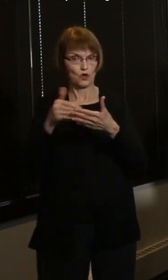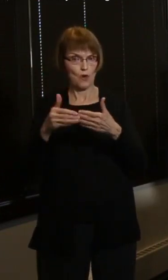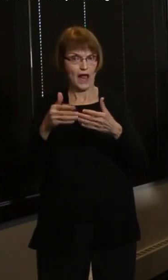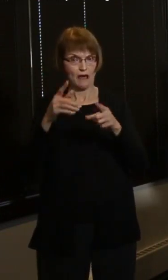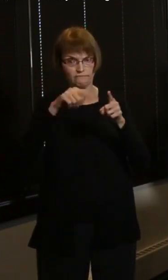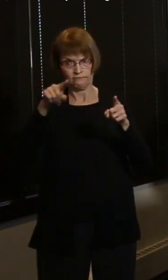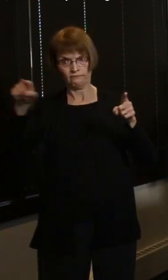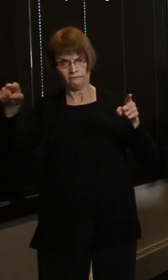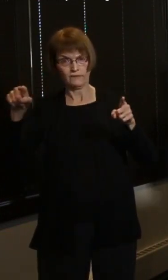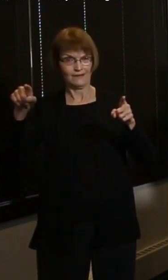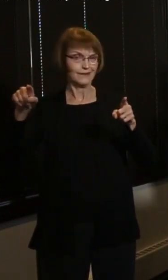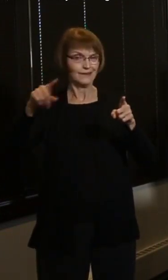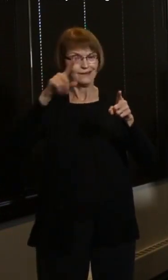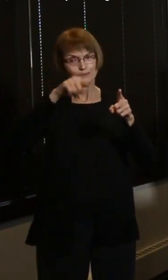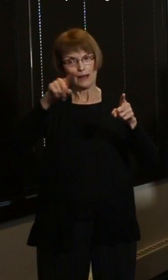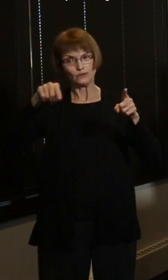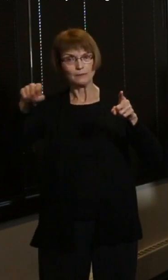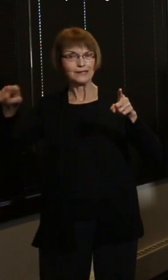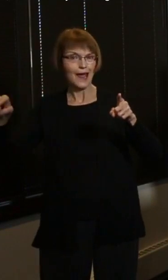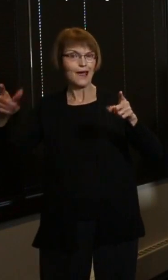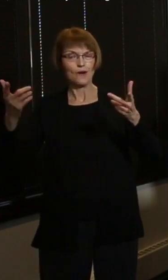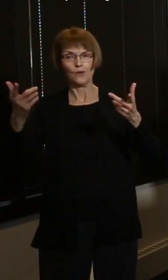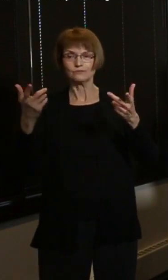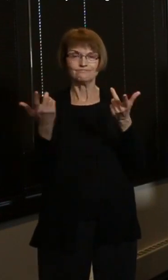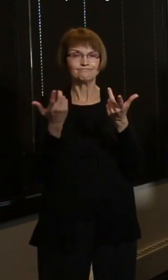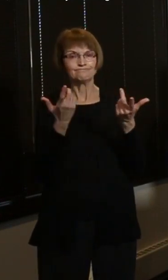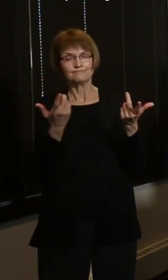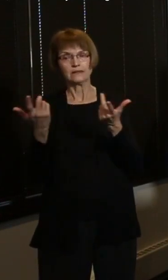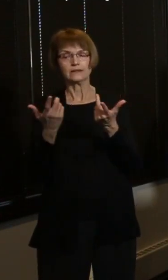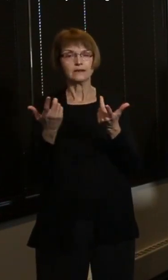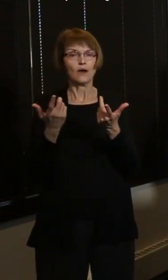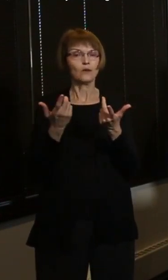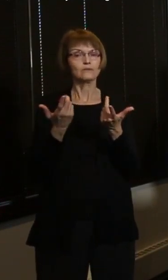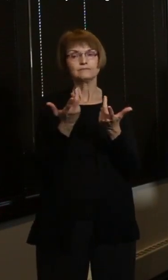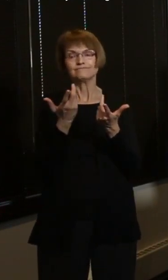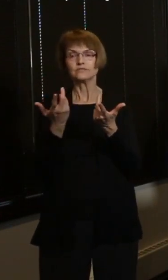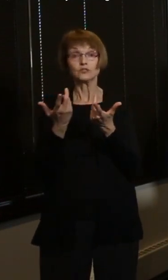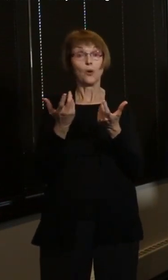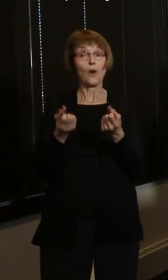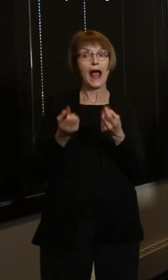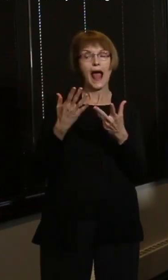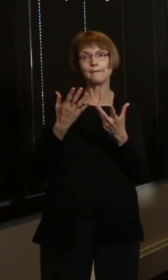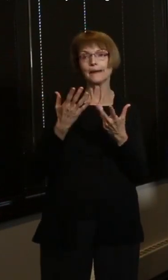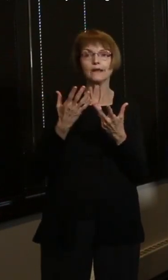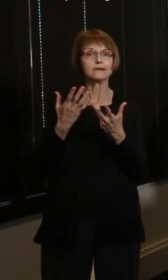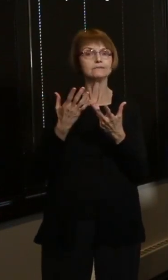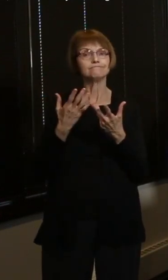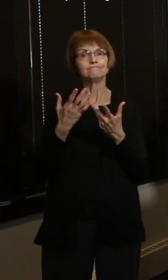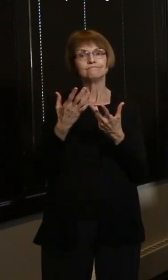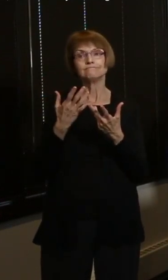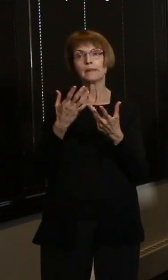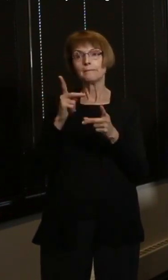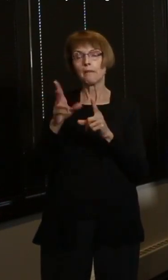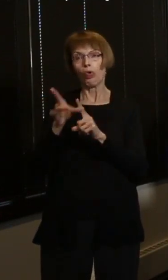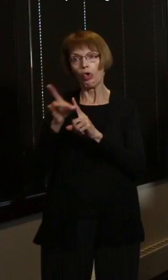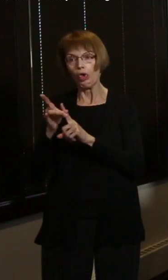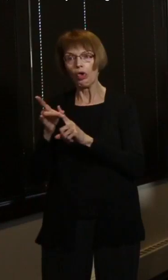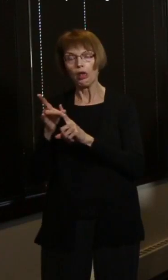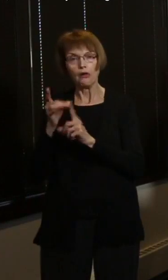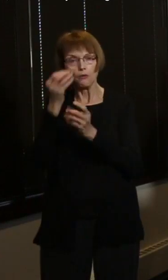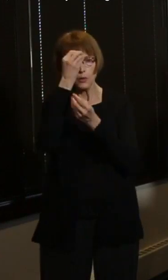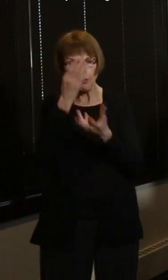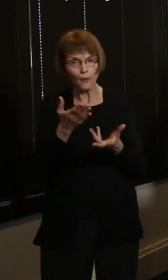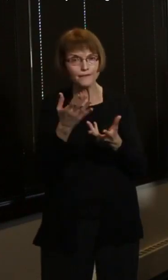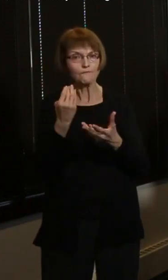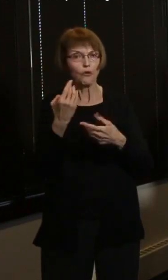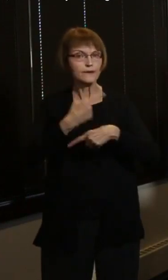It's bouncing up and down depending upon the cases that have been reported over the previous 14 days. And so certainly would like to see